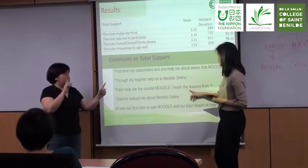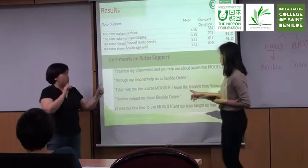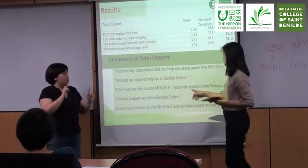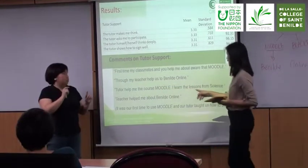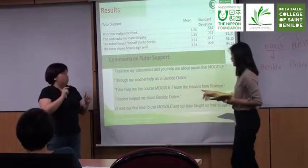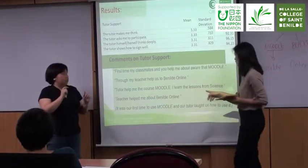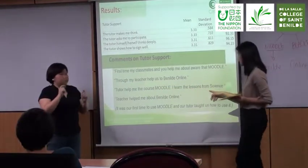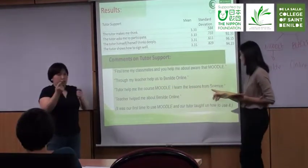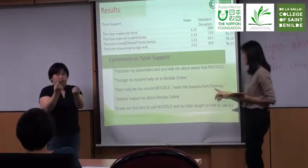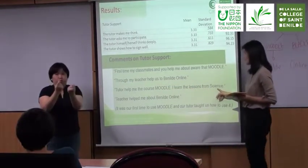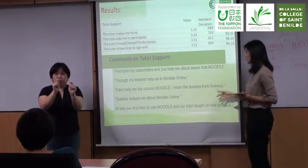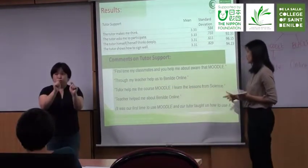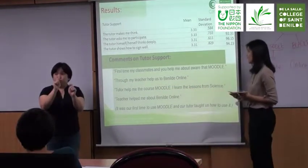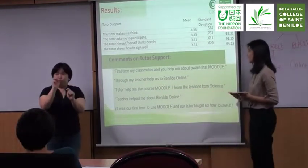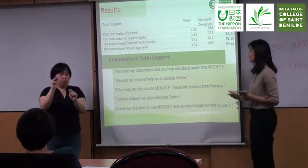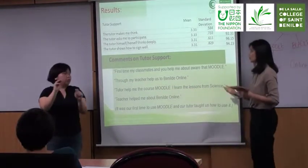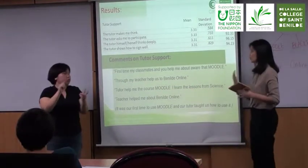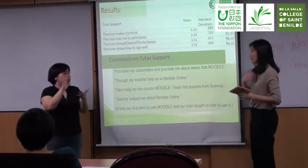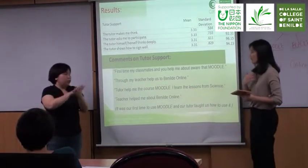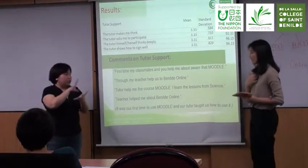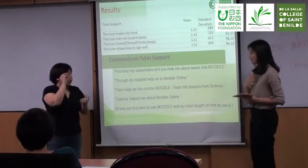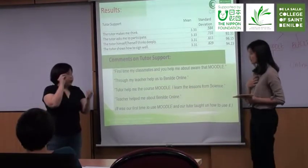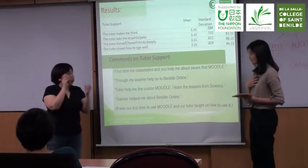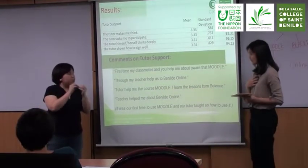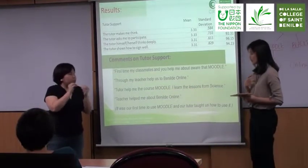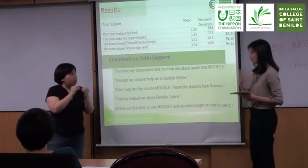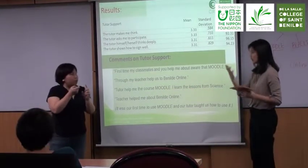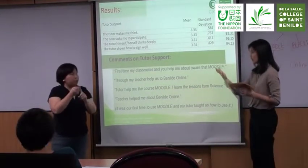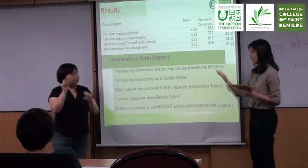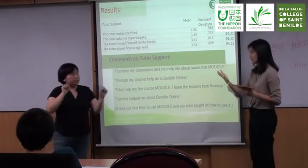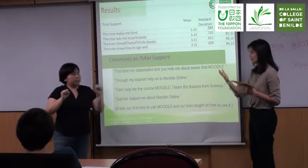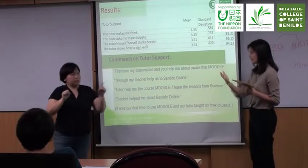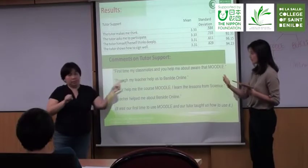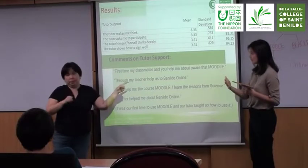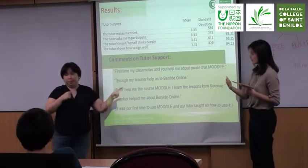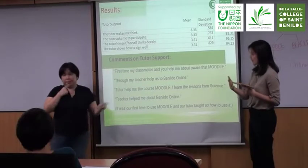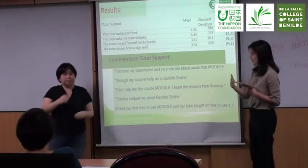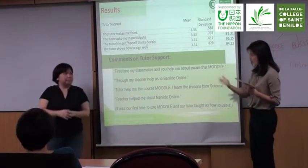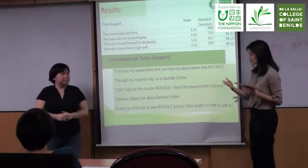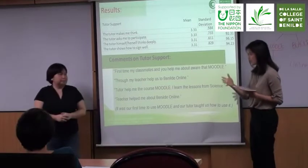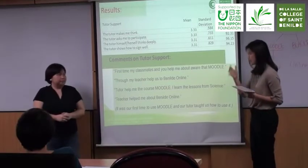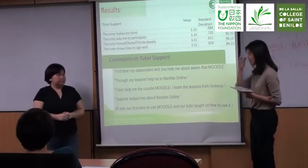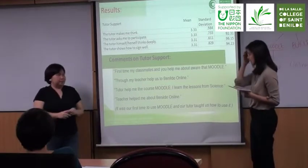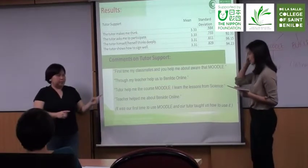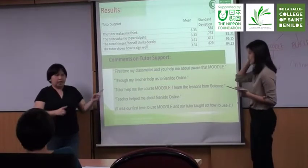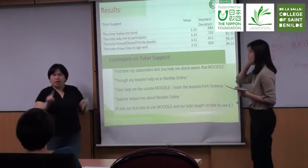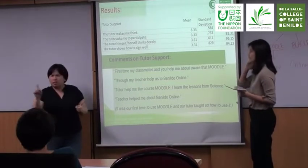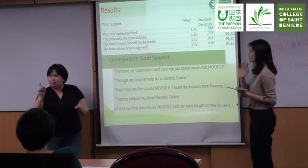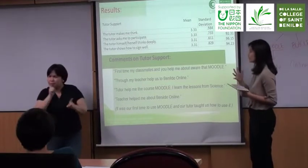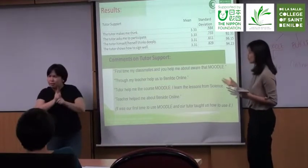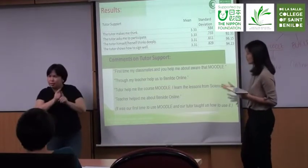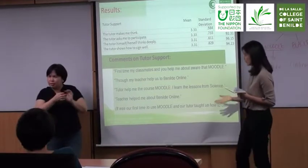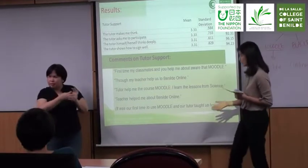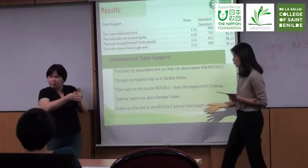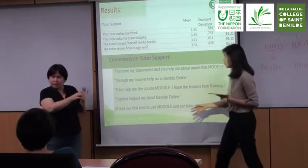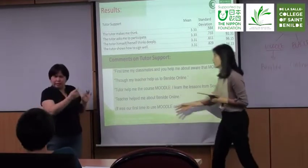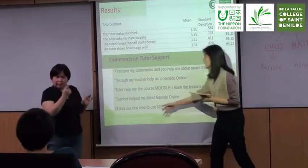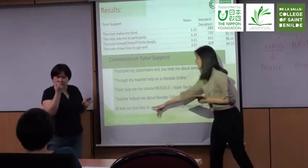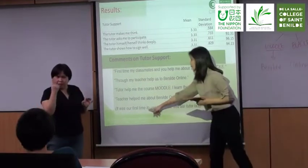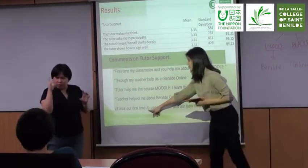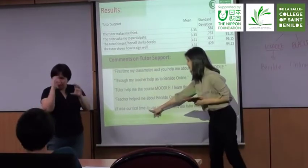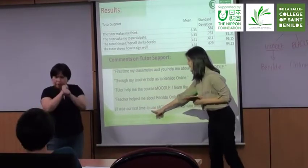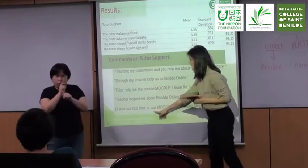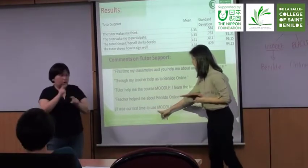of course, MOODLE, I learned the lesson from science. So my interpretation, and I asked them about this, and this is what they're referring